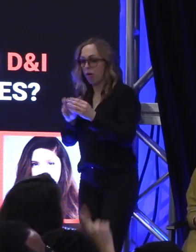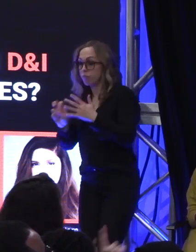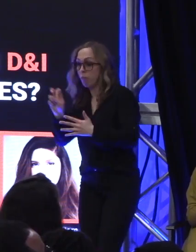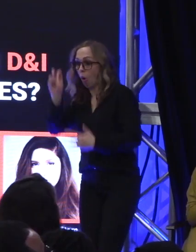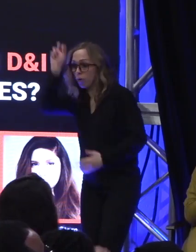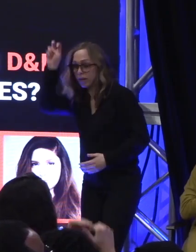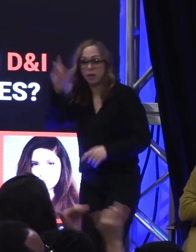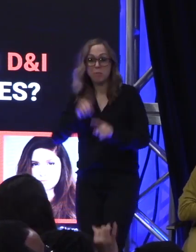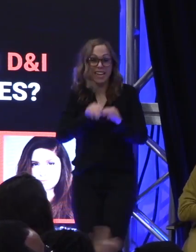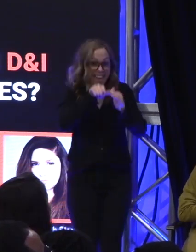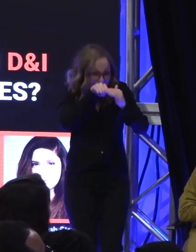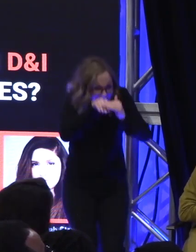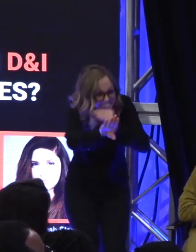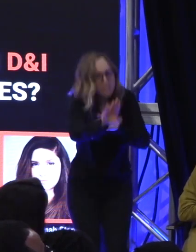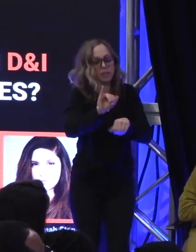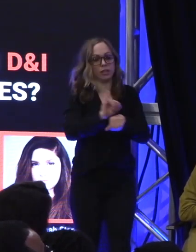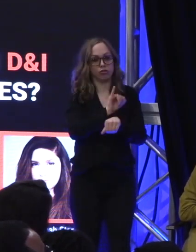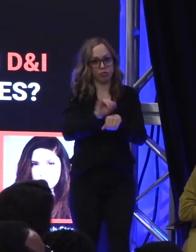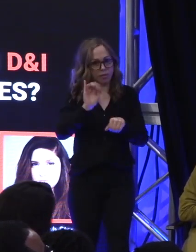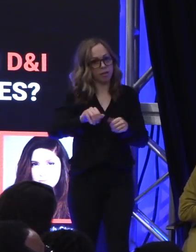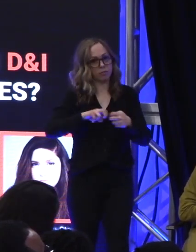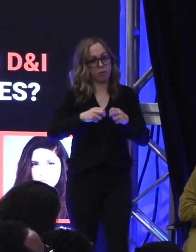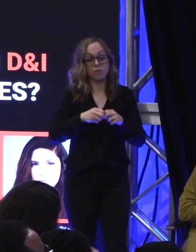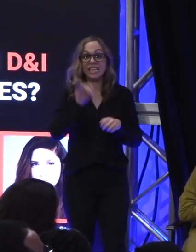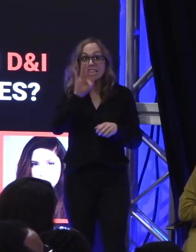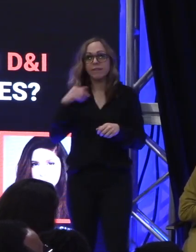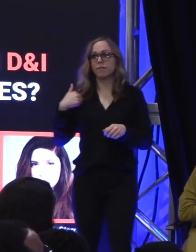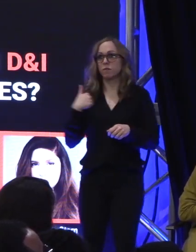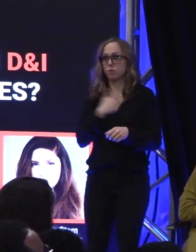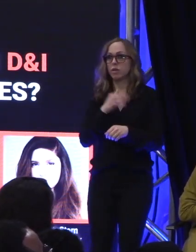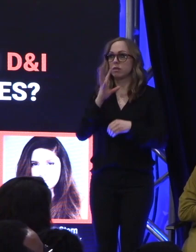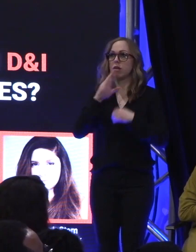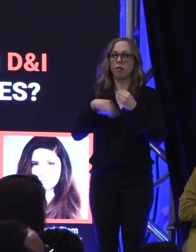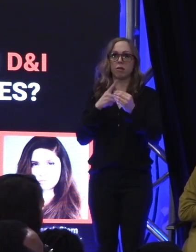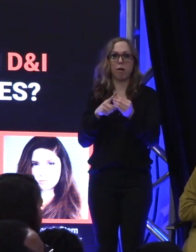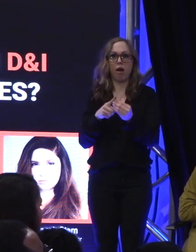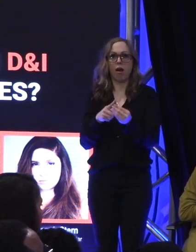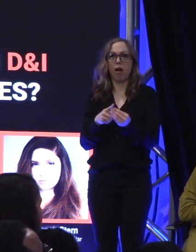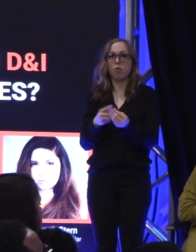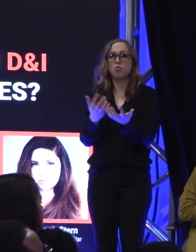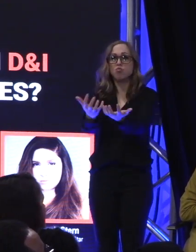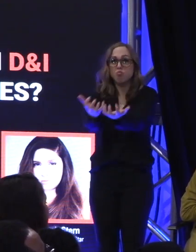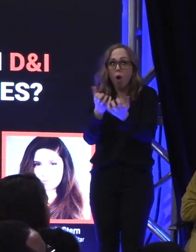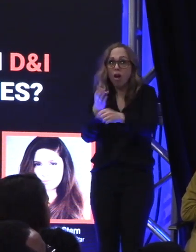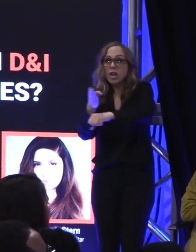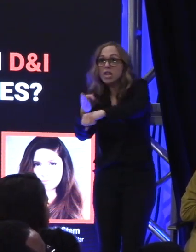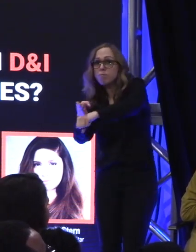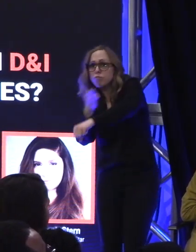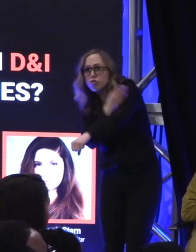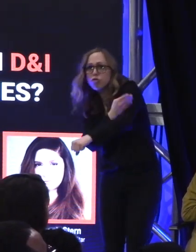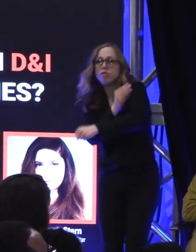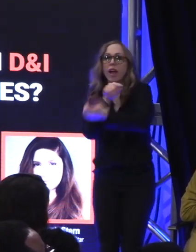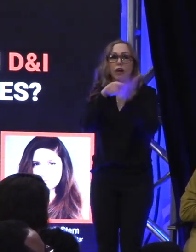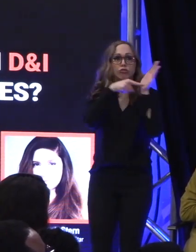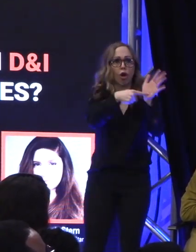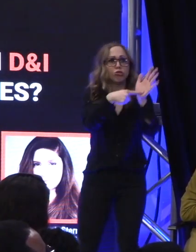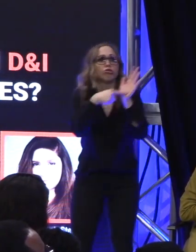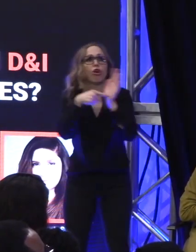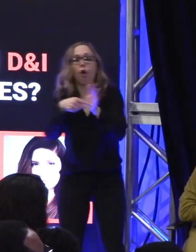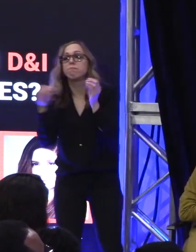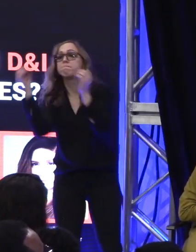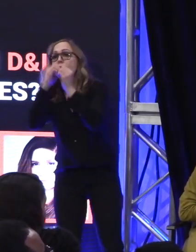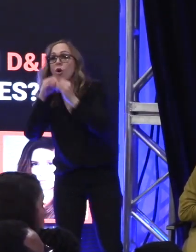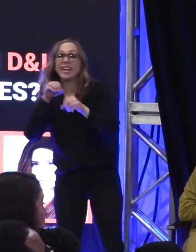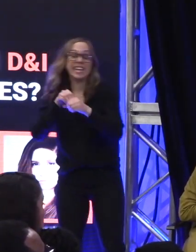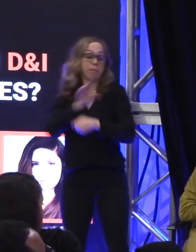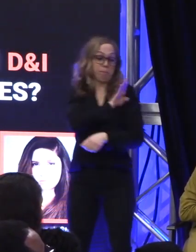of it. So I think it's really important that if we're going to talk about a desire to increase the representation that exists in our